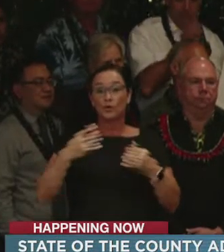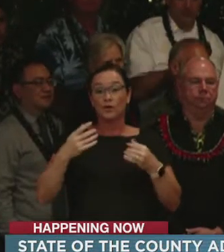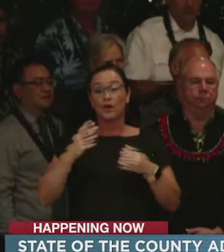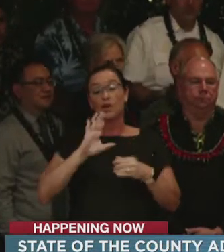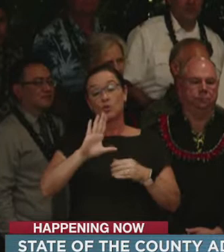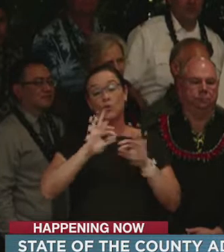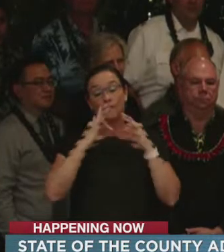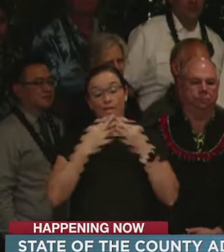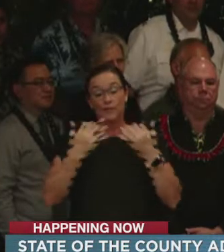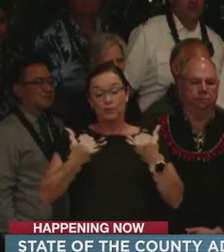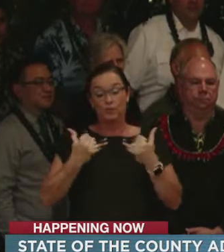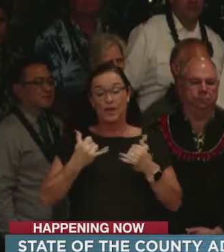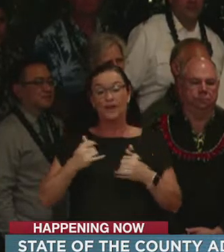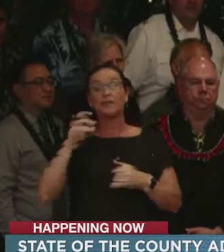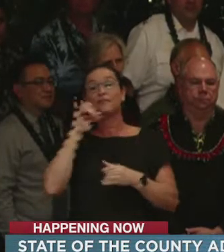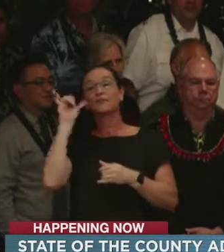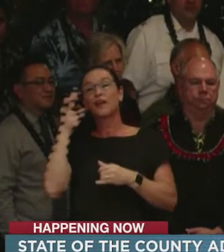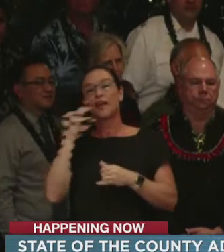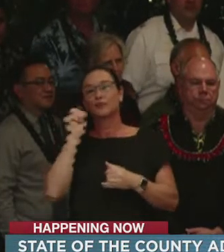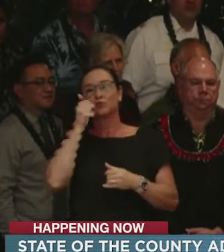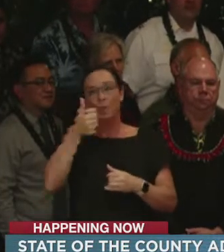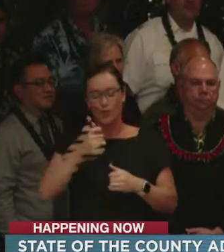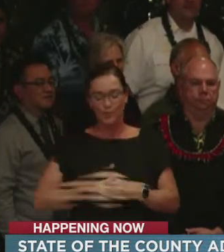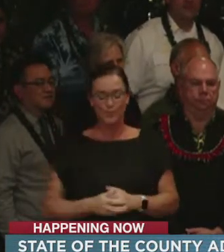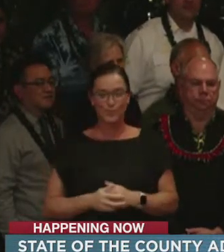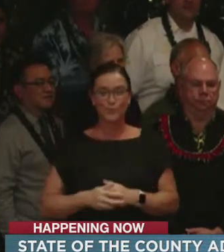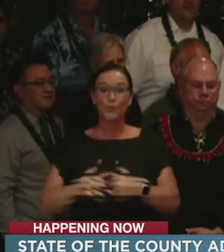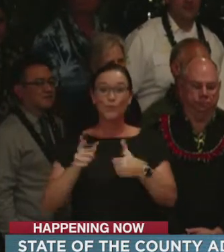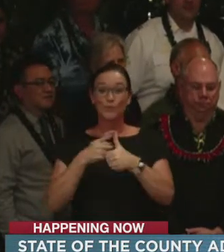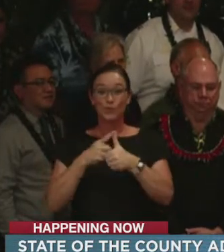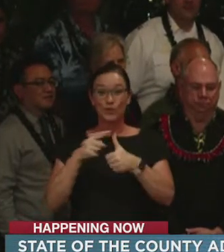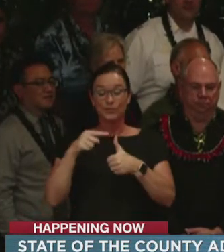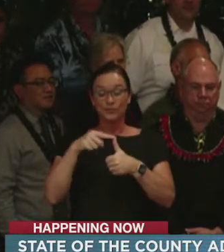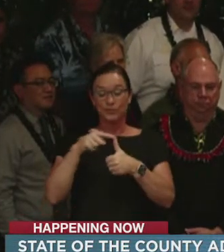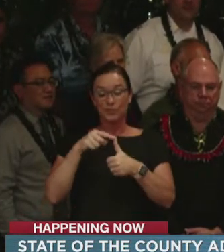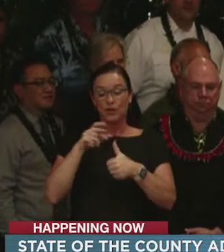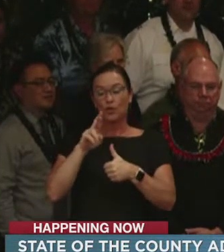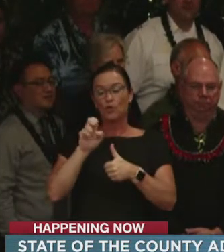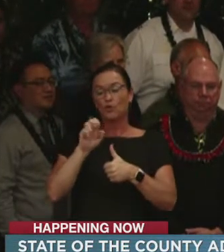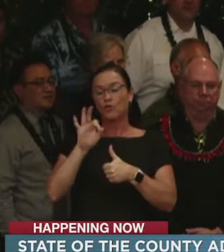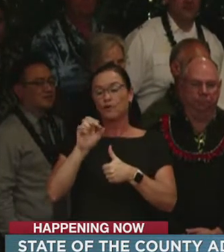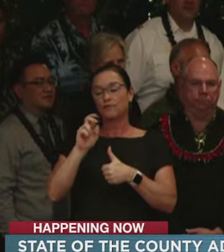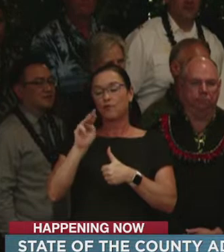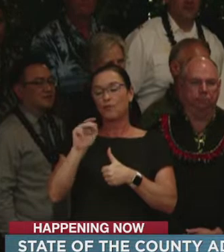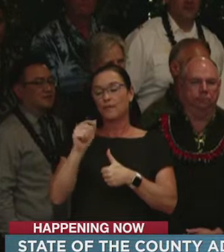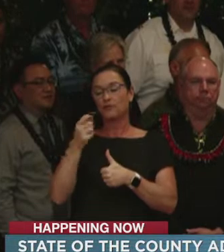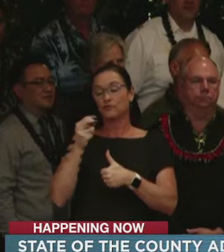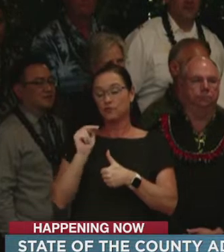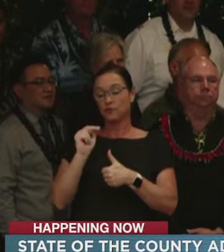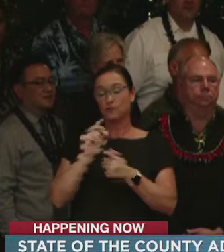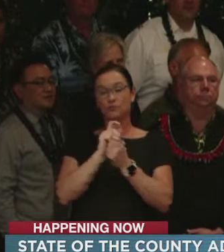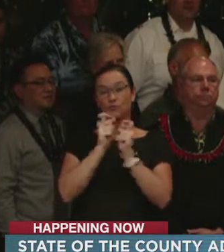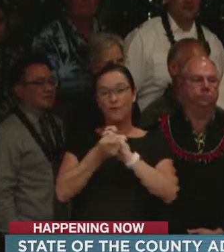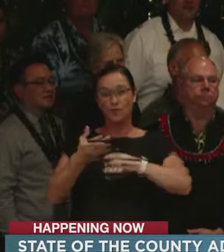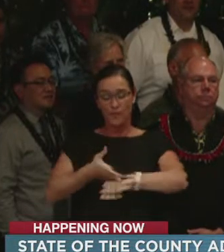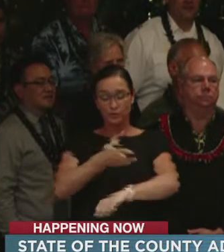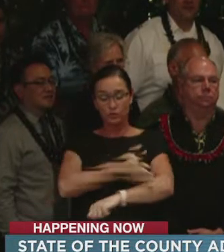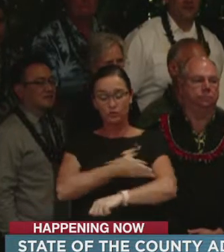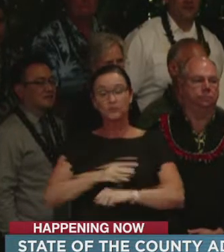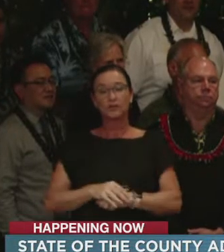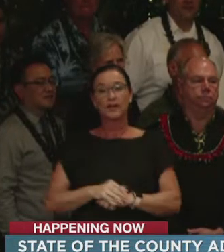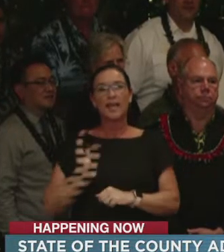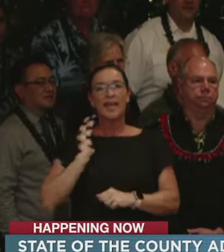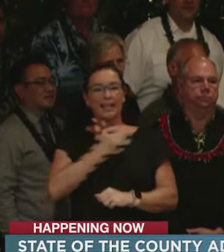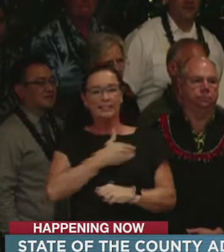tomorrow. With that, let's start with the first word, reformation. Reformation in this sense is our